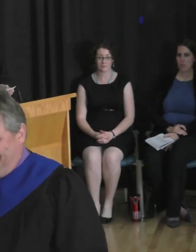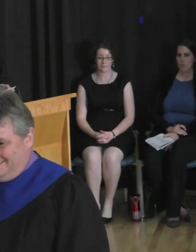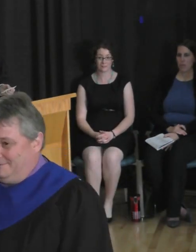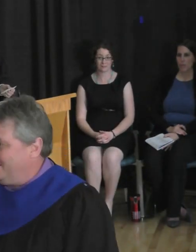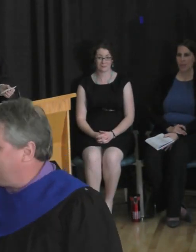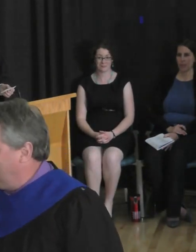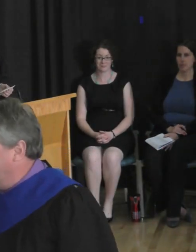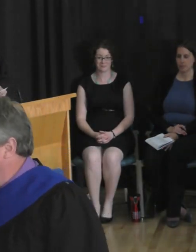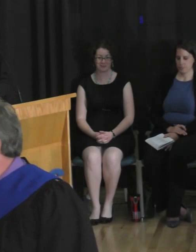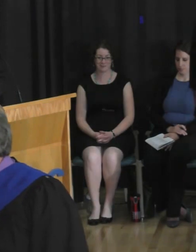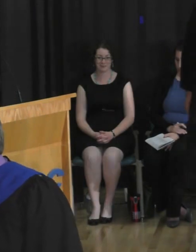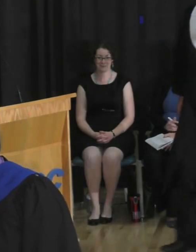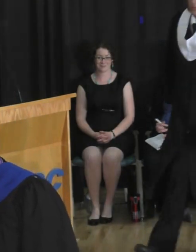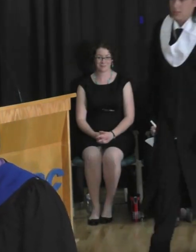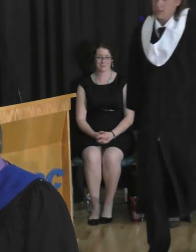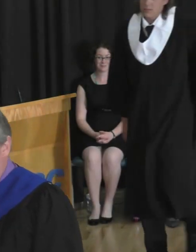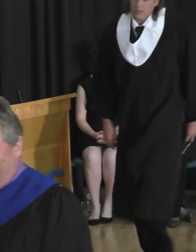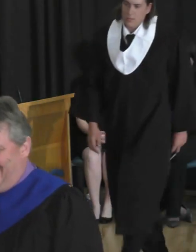Zachary Huntley.